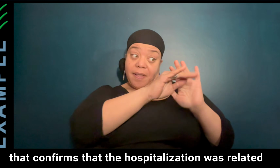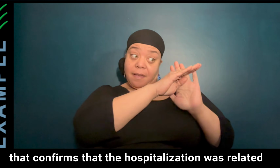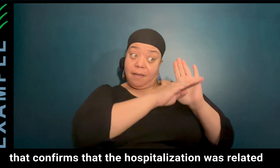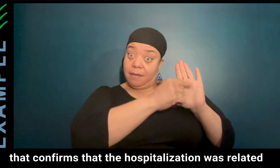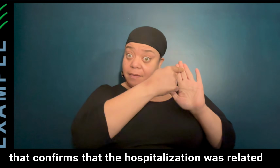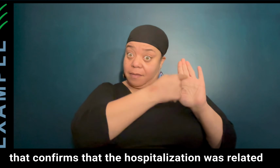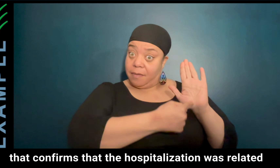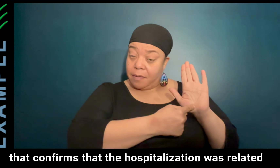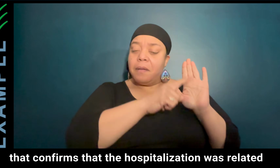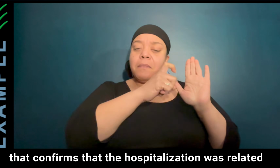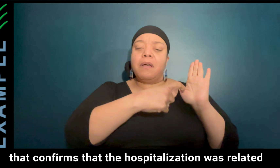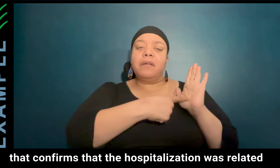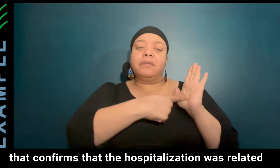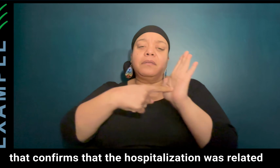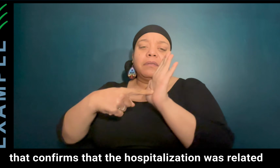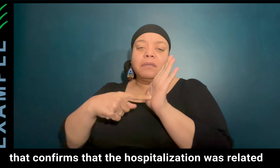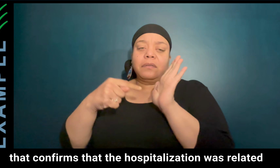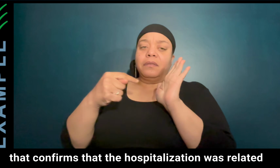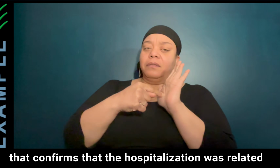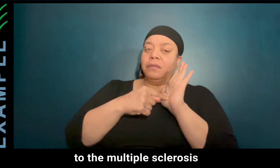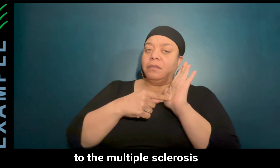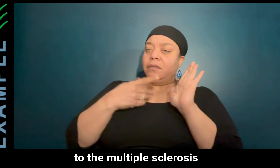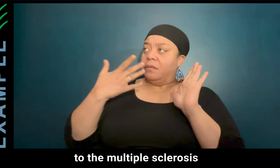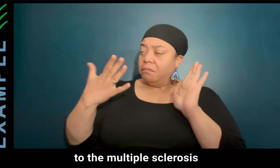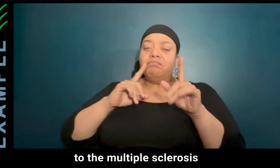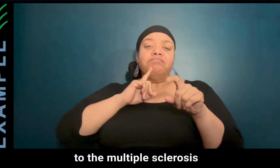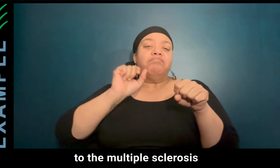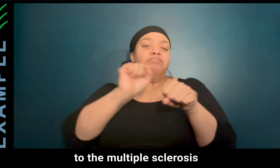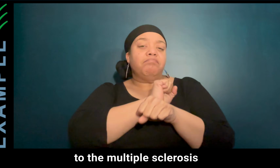that confirms that the hospitalization was related to the multiple sclerosis